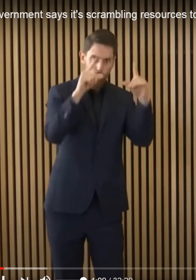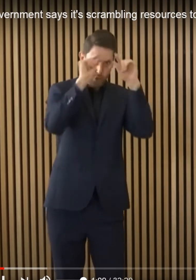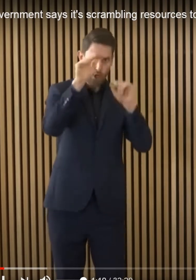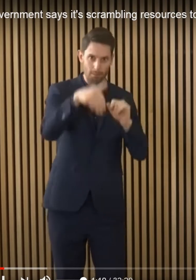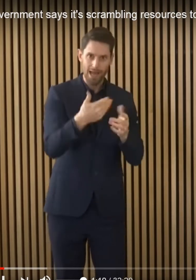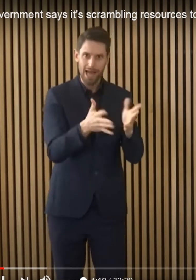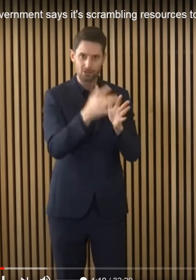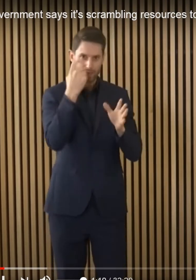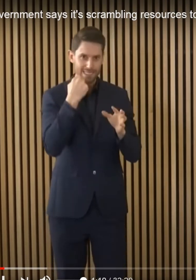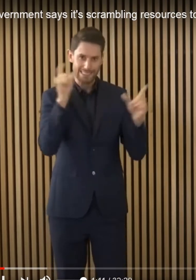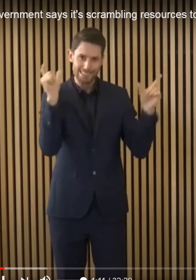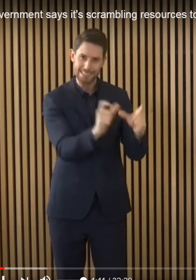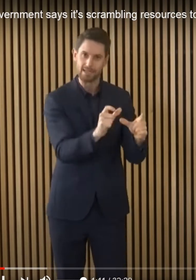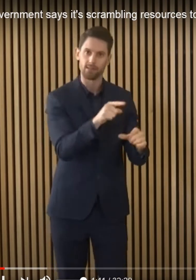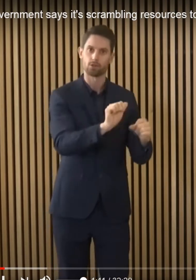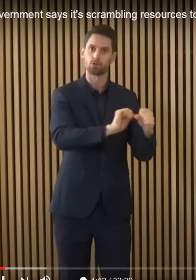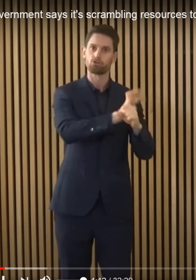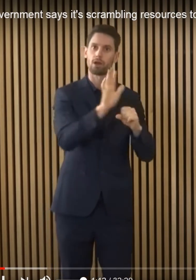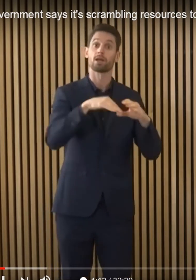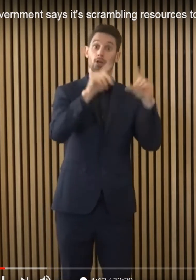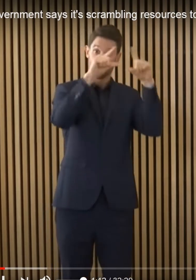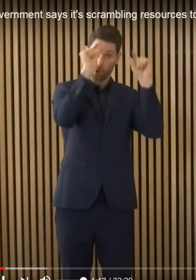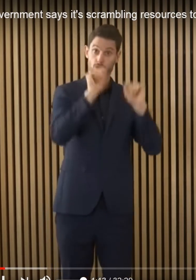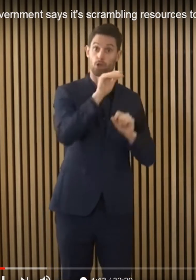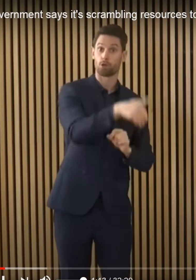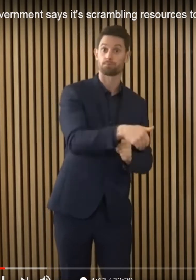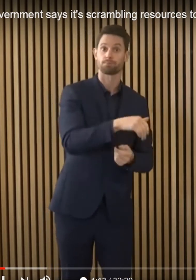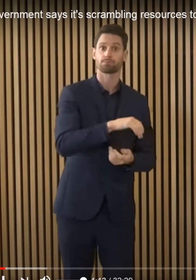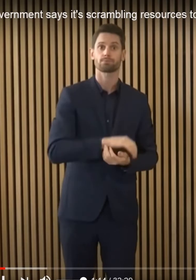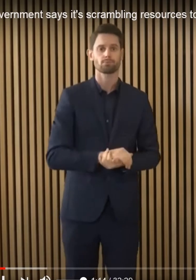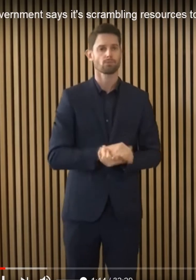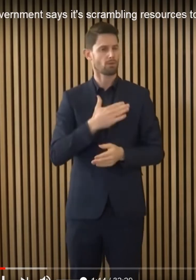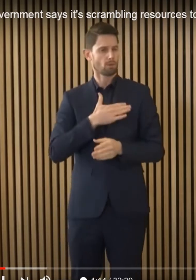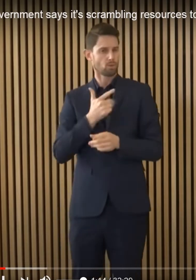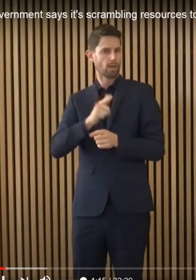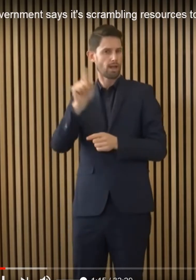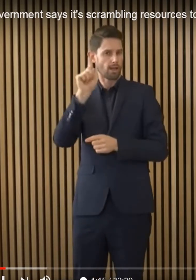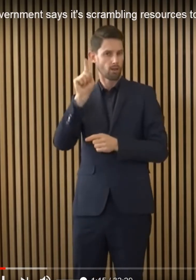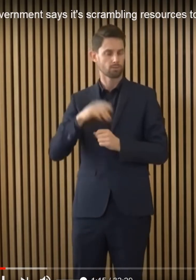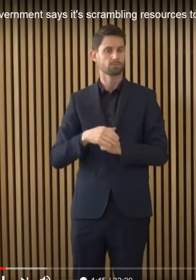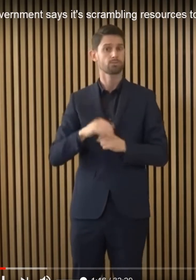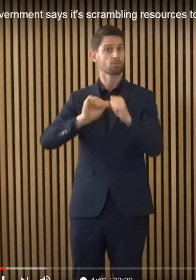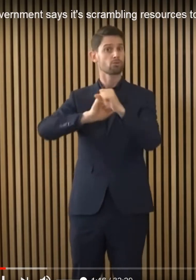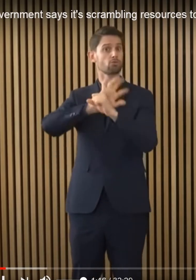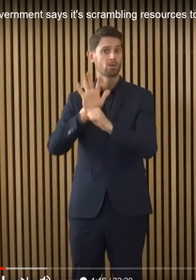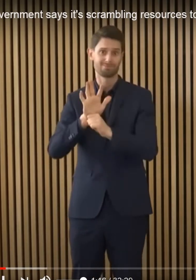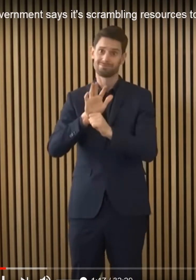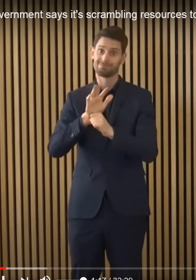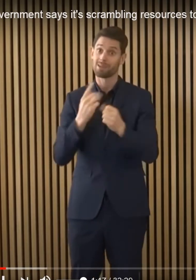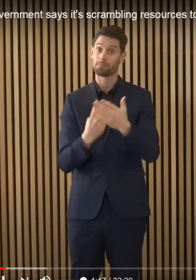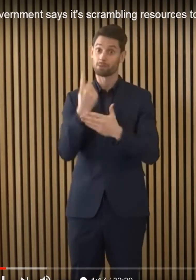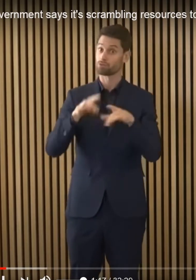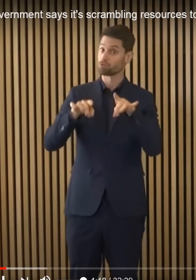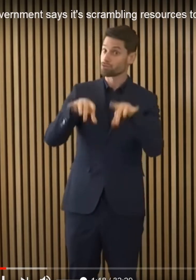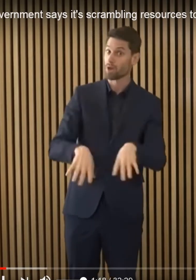The pandemic continues around the world, and therefore we are part of that great challenge and risk and